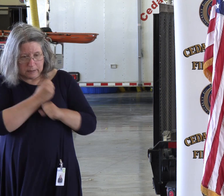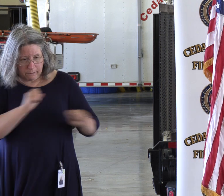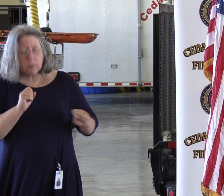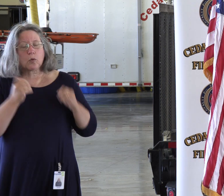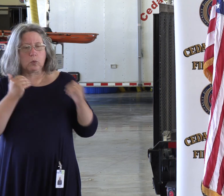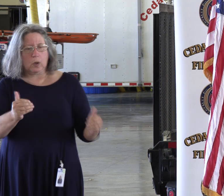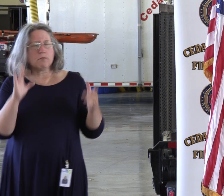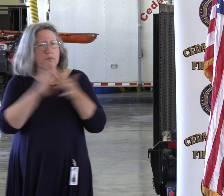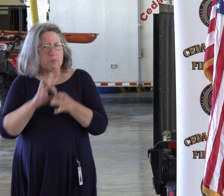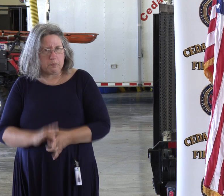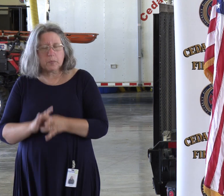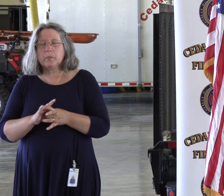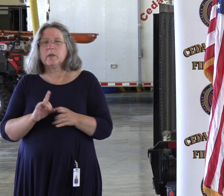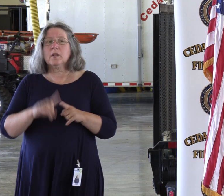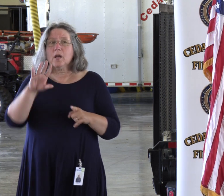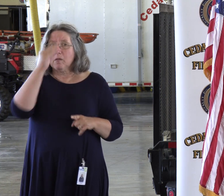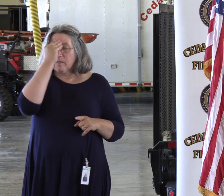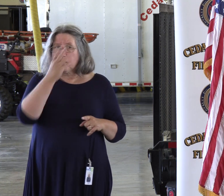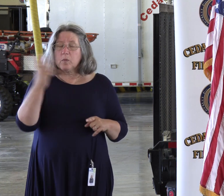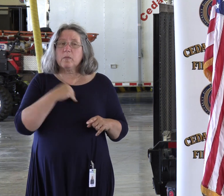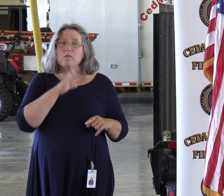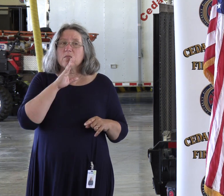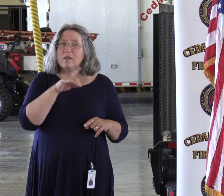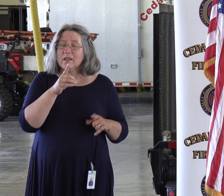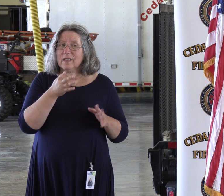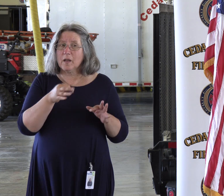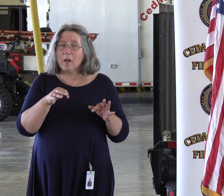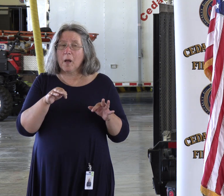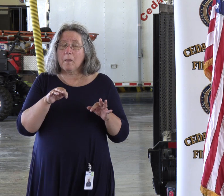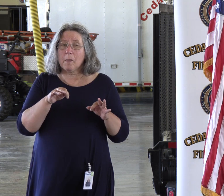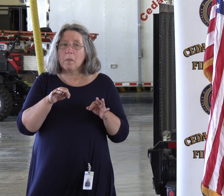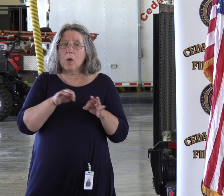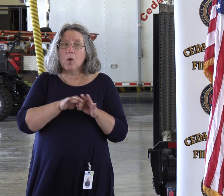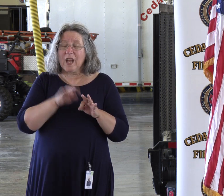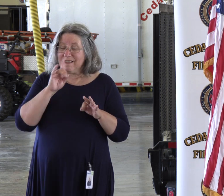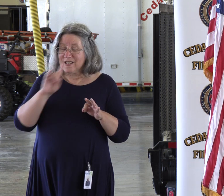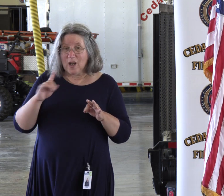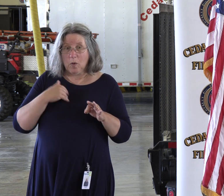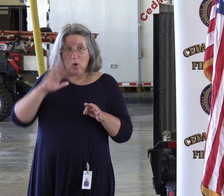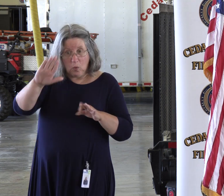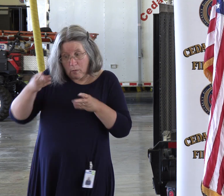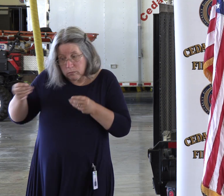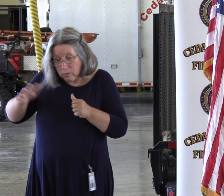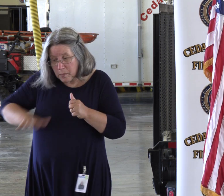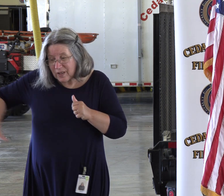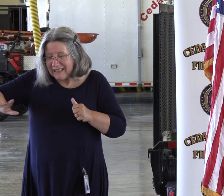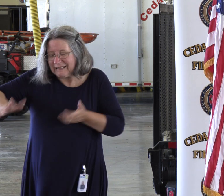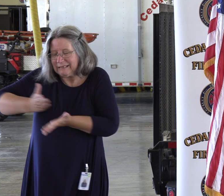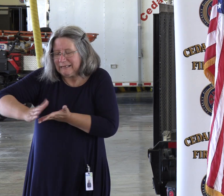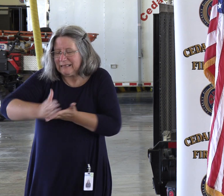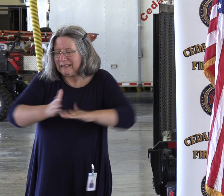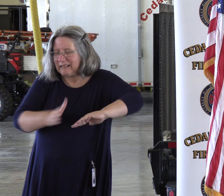said, I want to remind everyone how important it is to make sure that debris is cleaned up to the degree on your property that